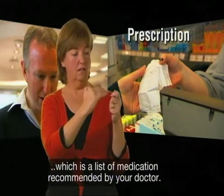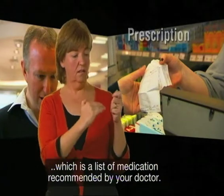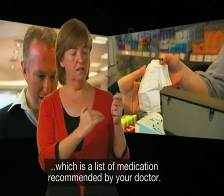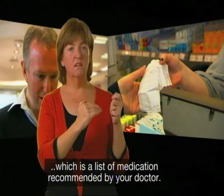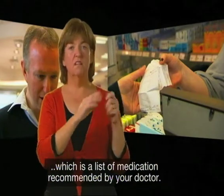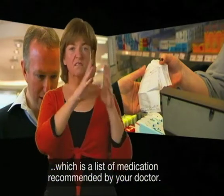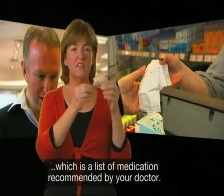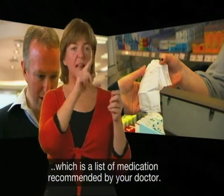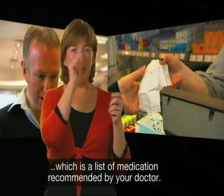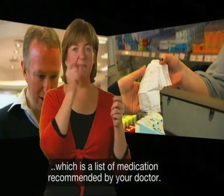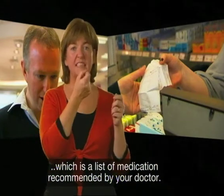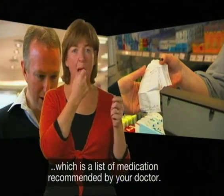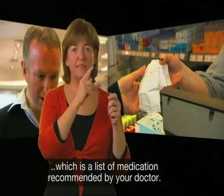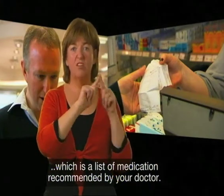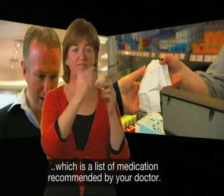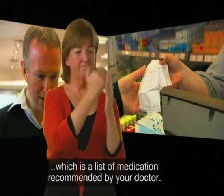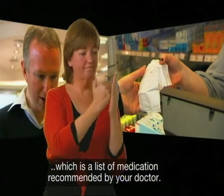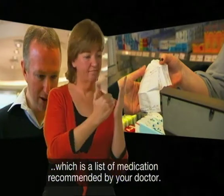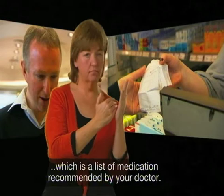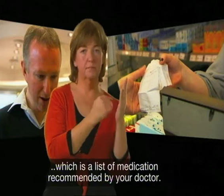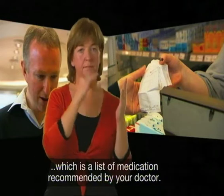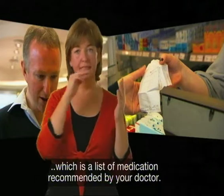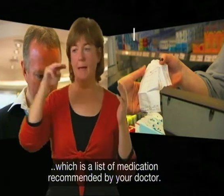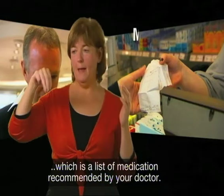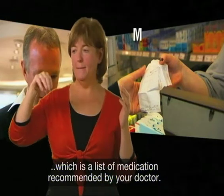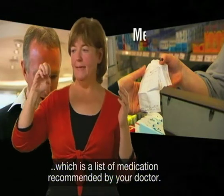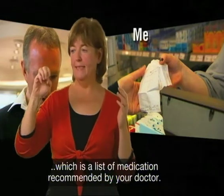which is a list of medication recommended by your doctor.